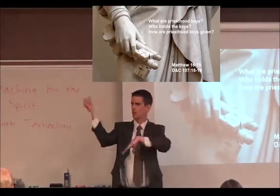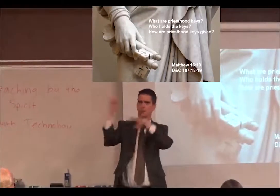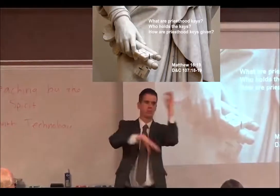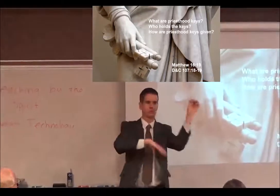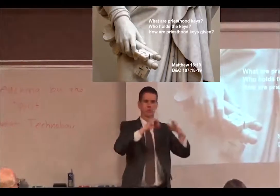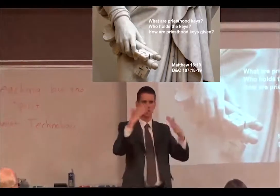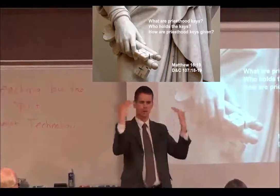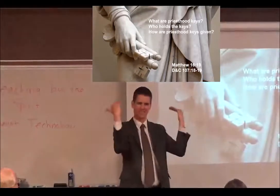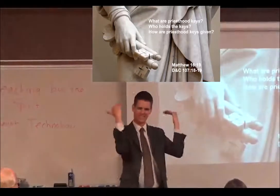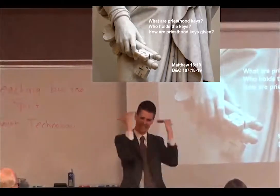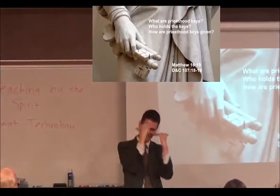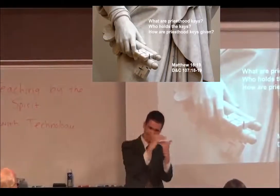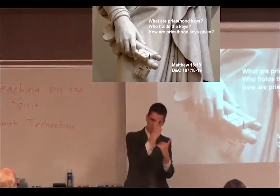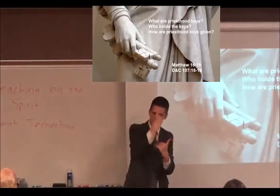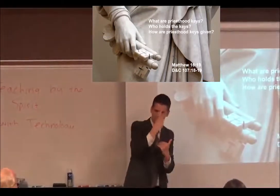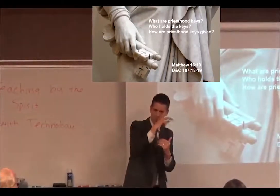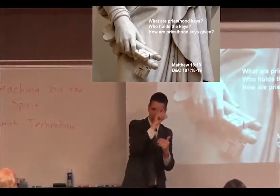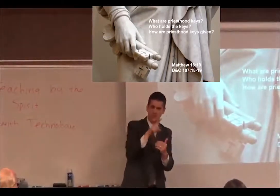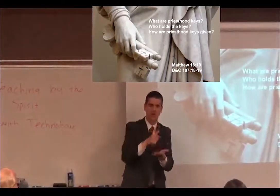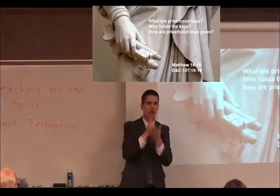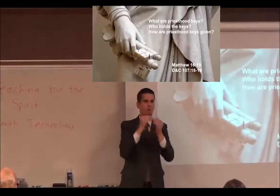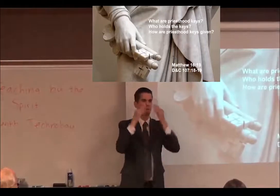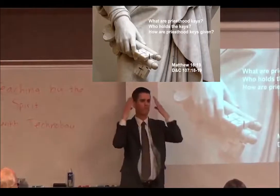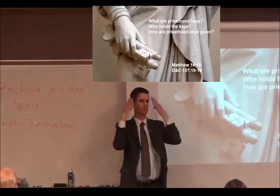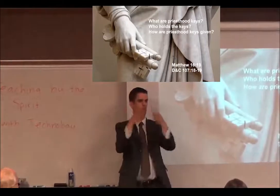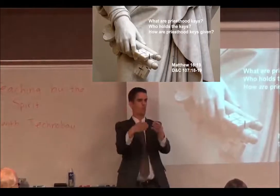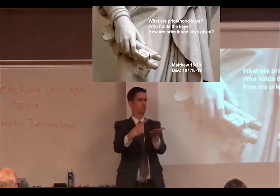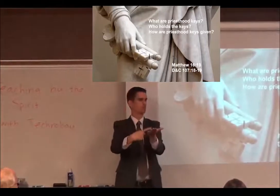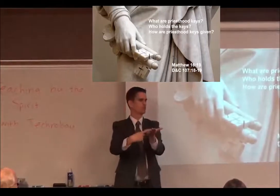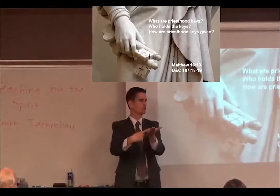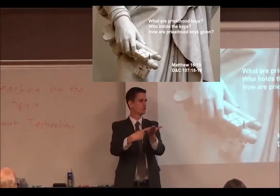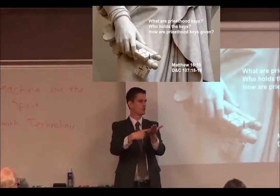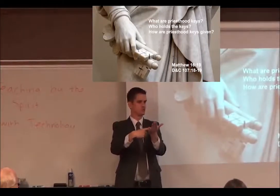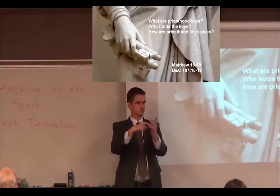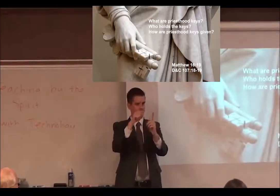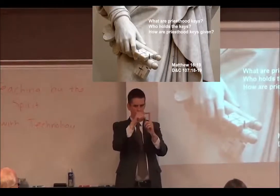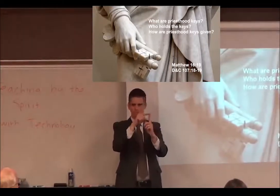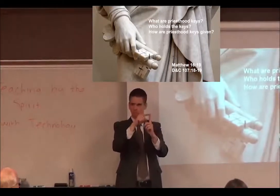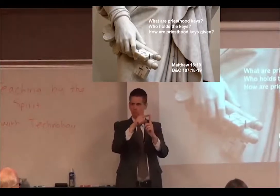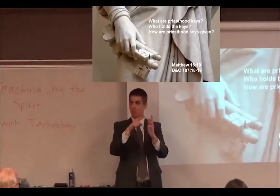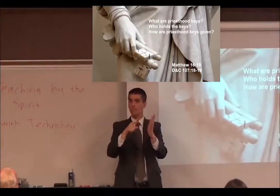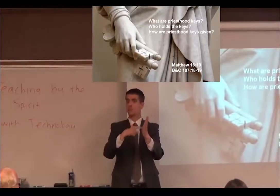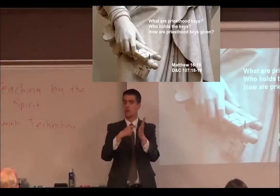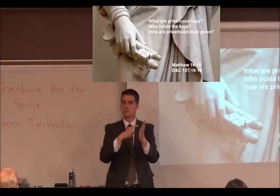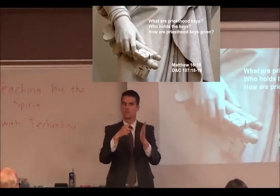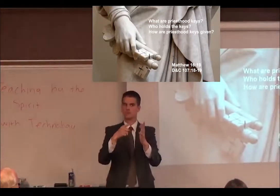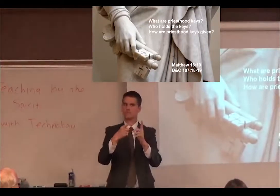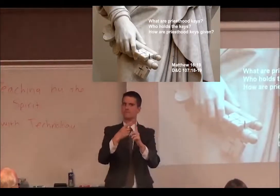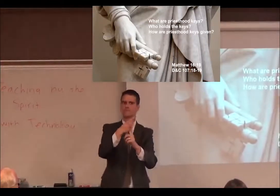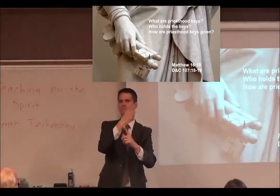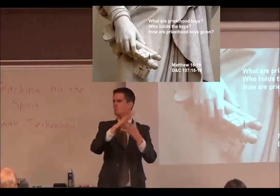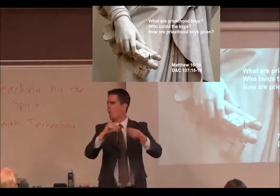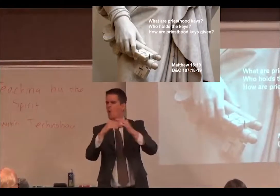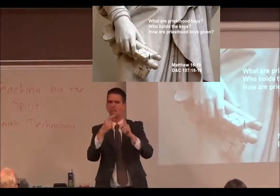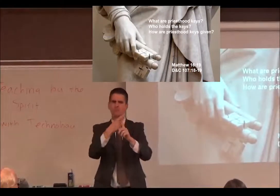the discussion gets too convoluted. With this, it's limited. It's more focused. The discussion stays more on